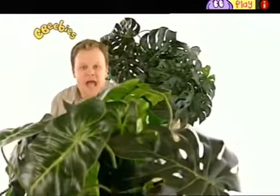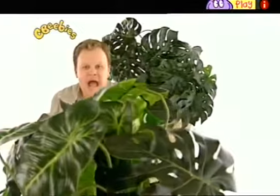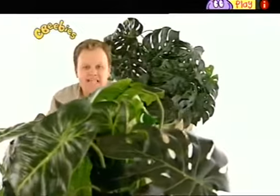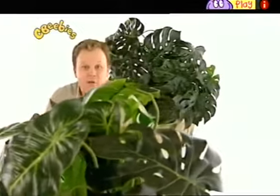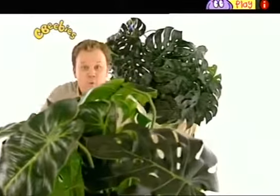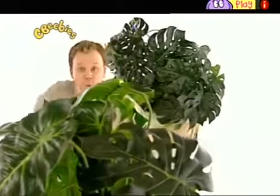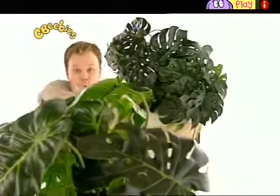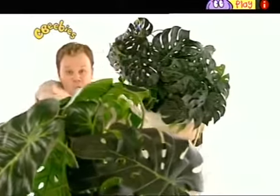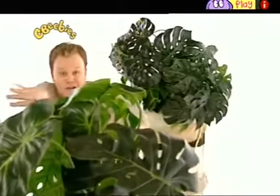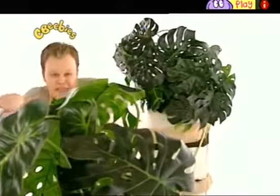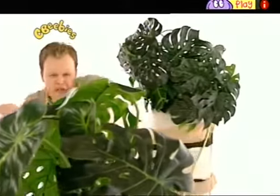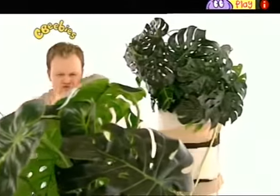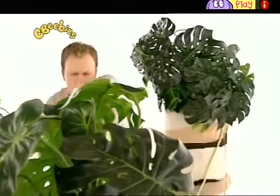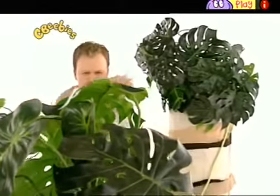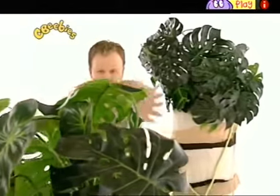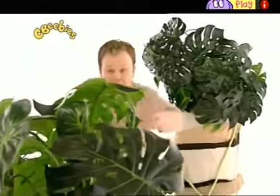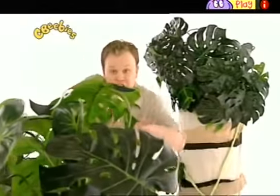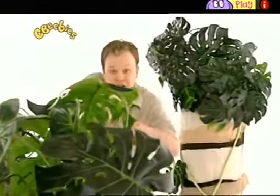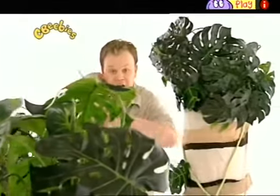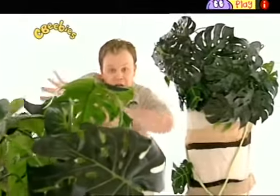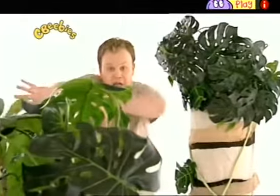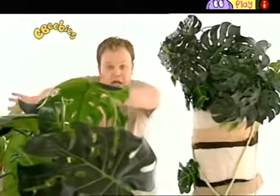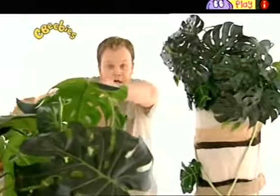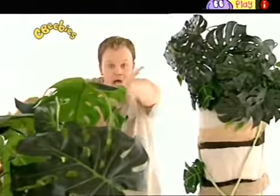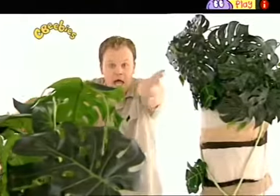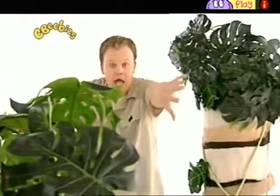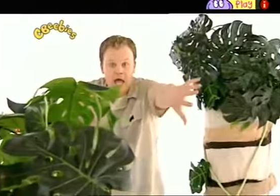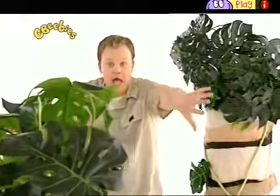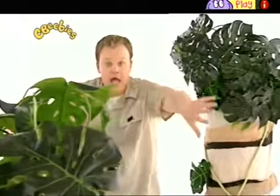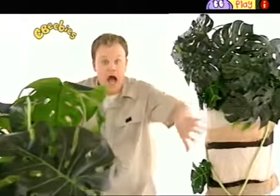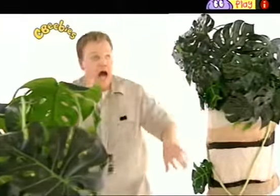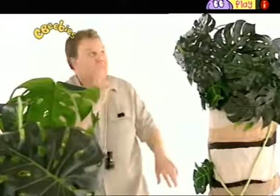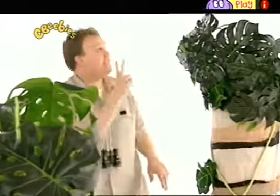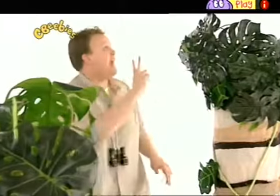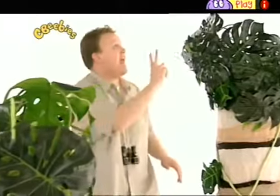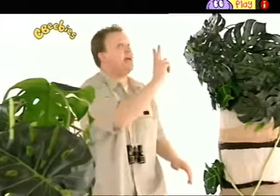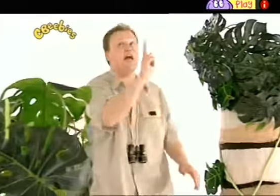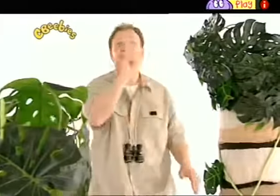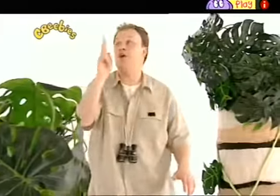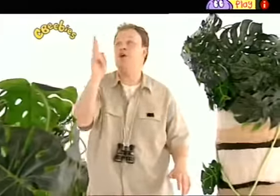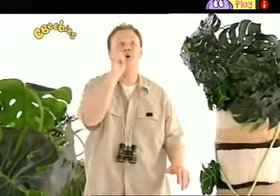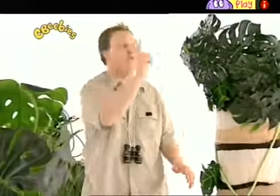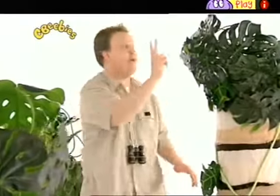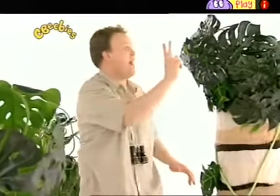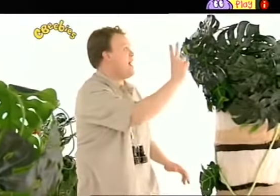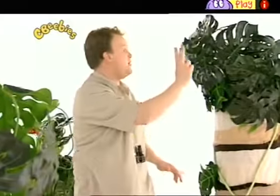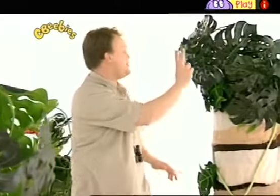As I walk through the jungle, I take a look around.